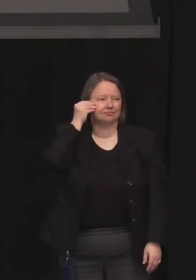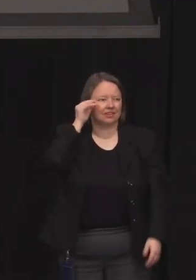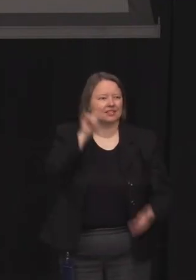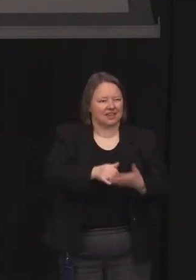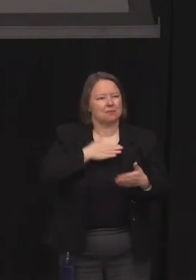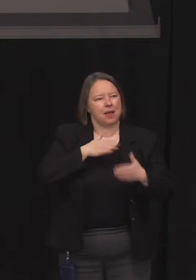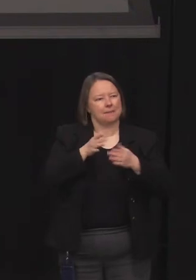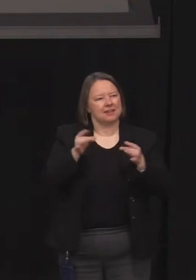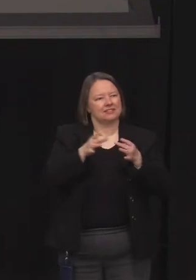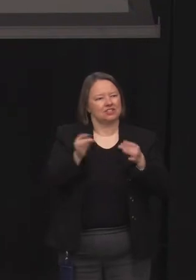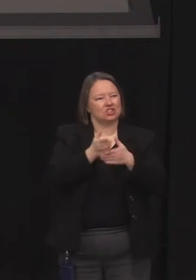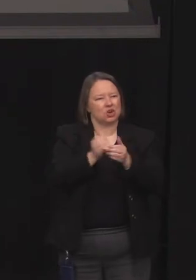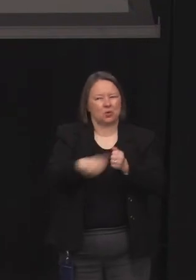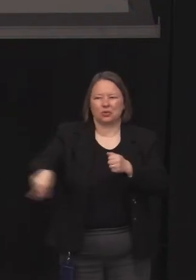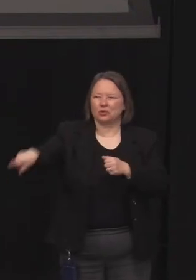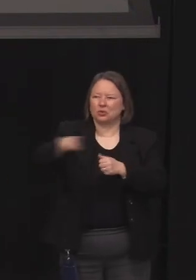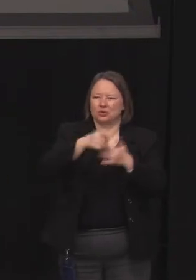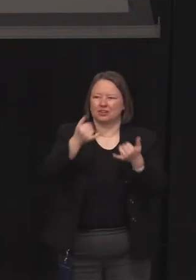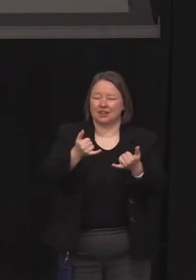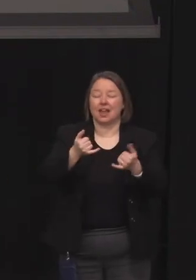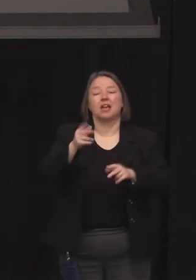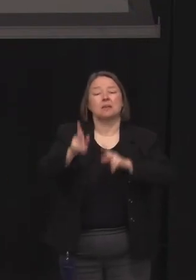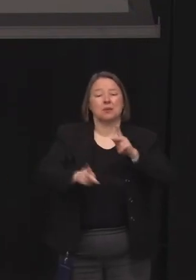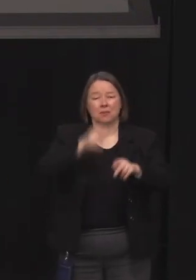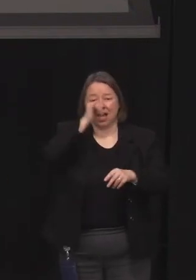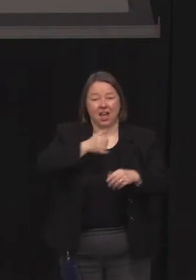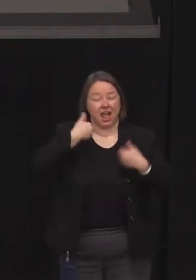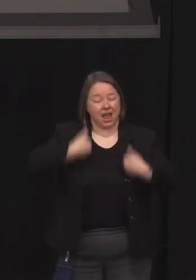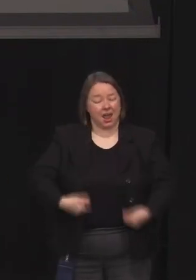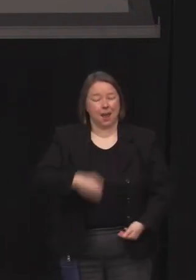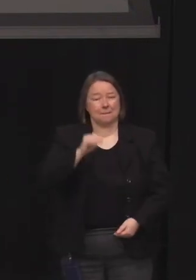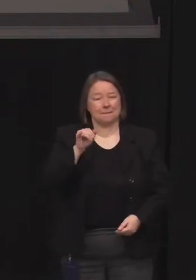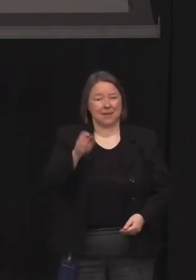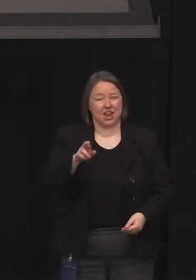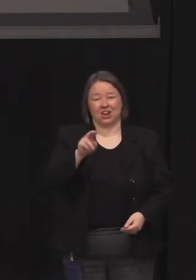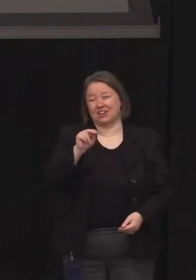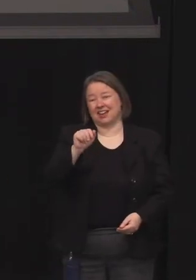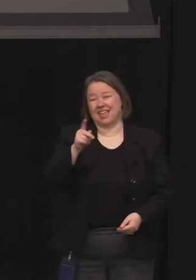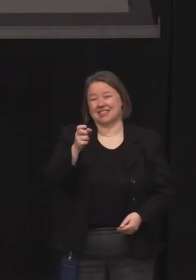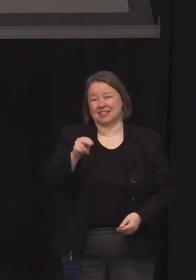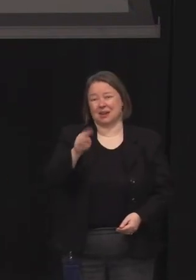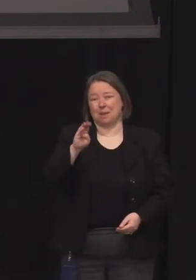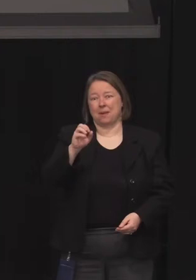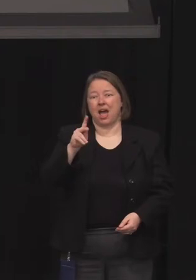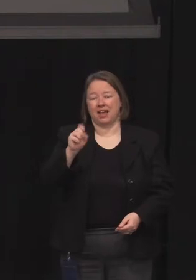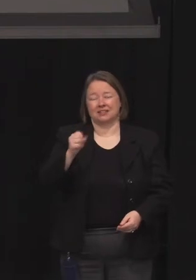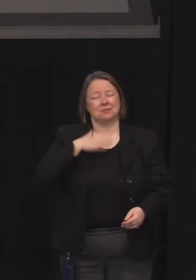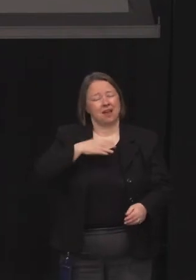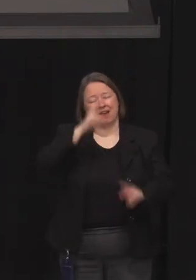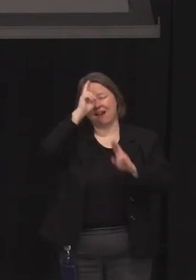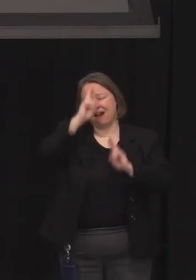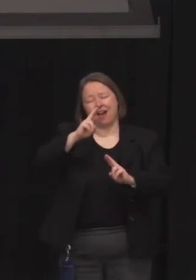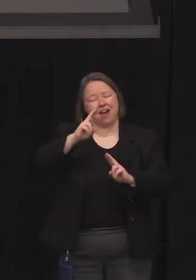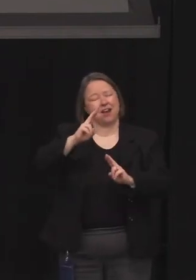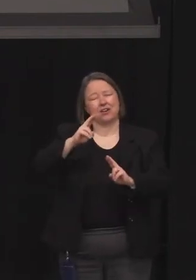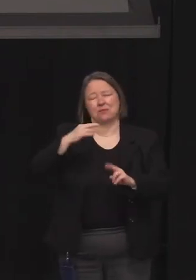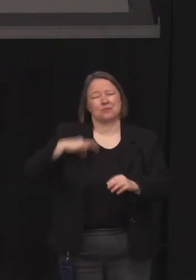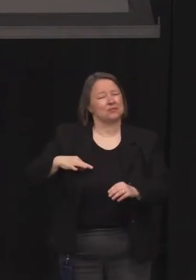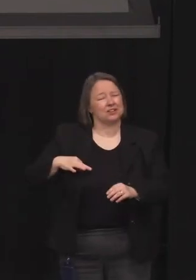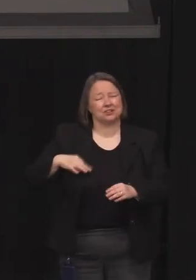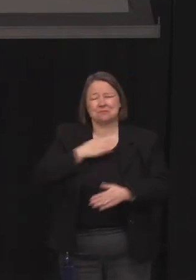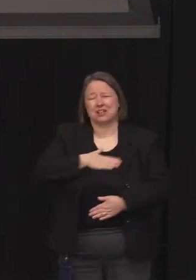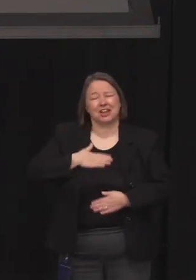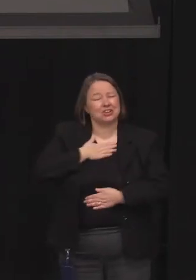you today. People of Holland, I'm your mayor, Nathan Box. It's my honor and privilege. It's my